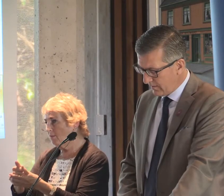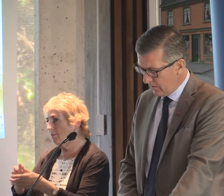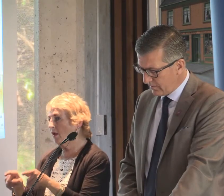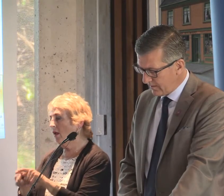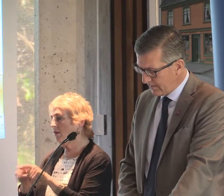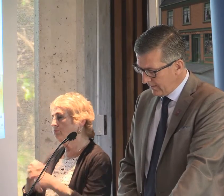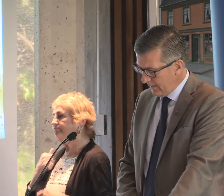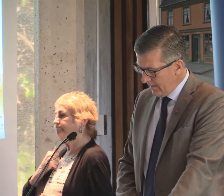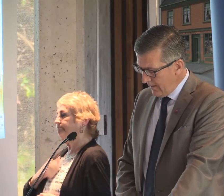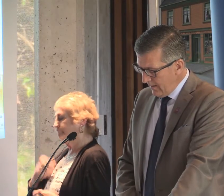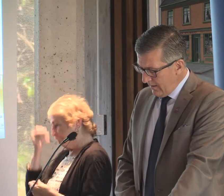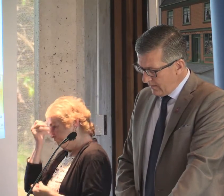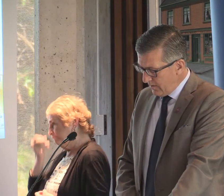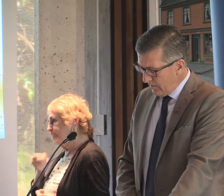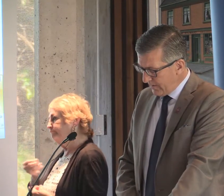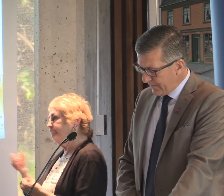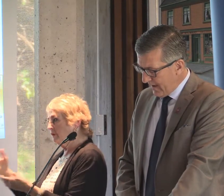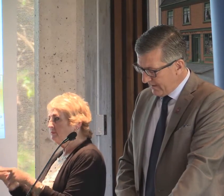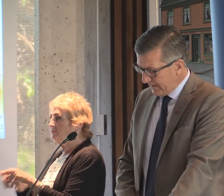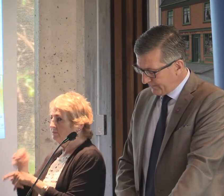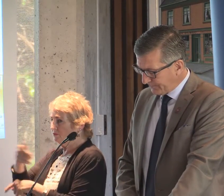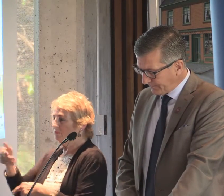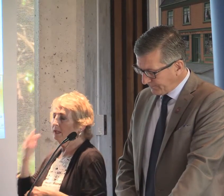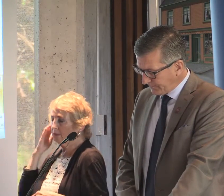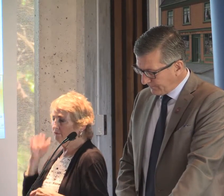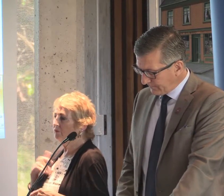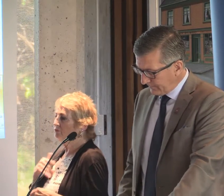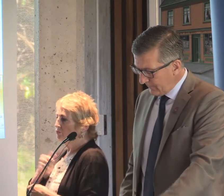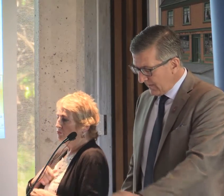extend our condolences to his family.